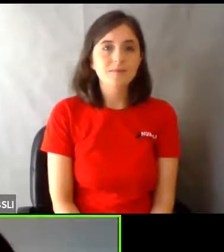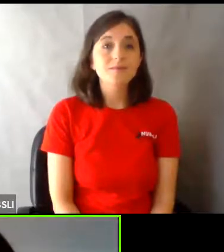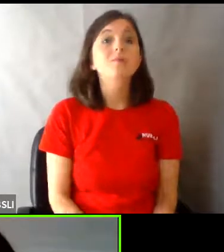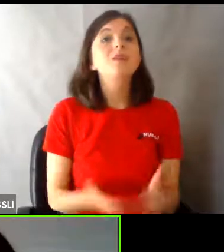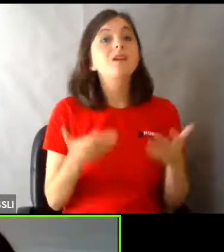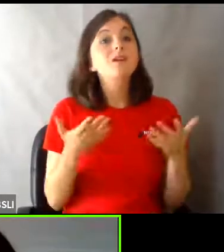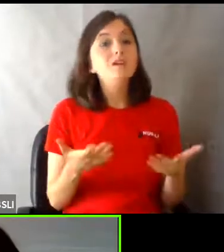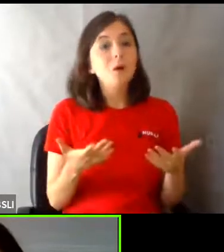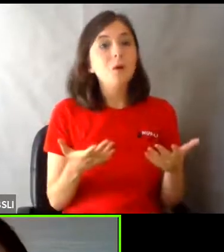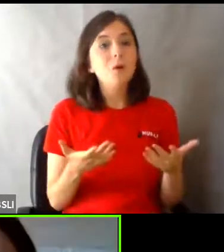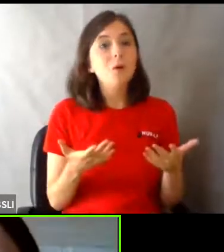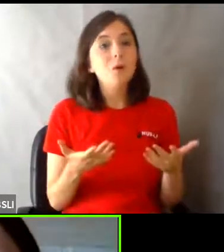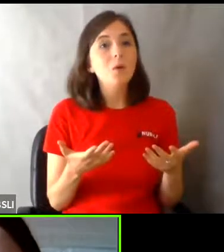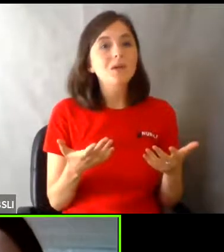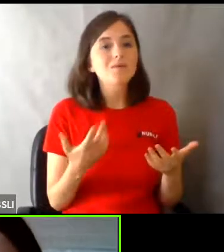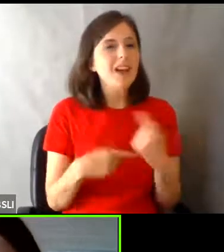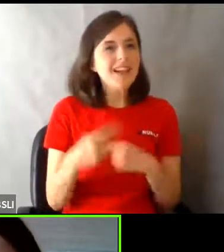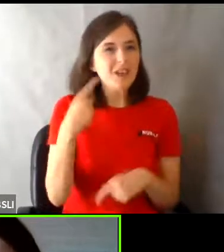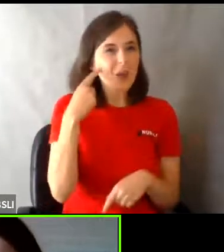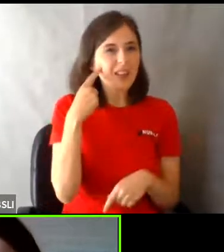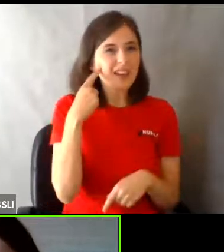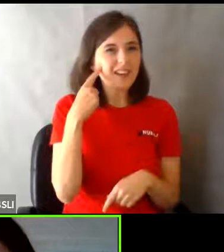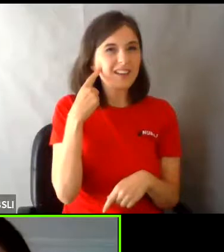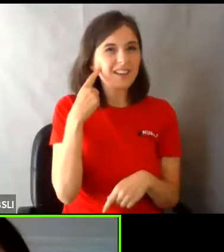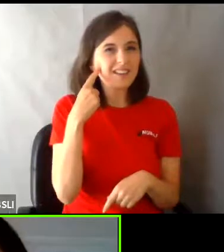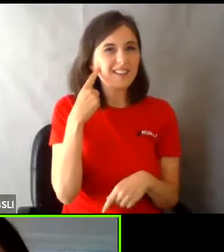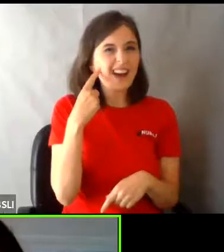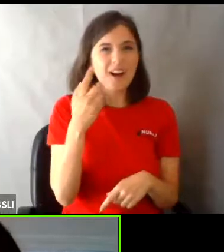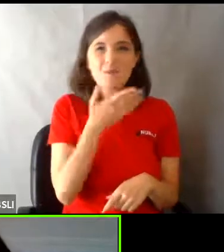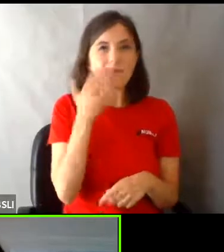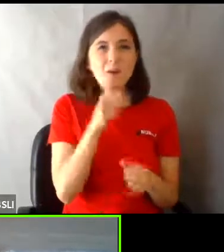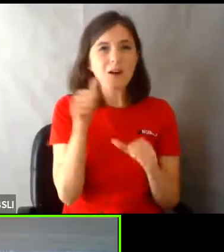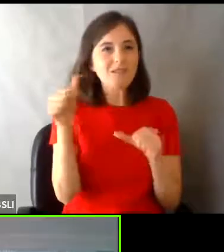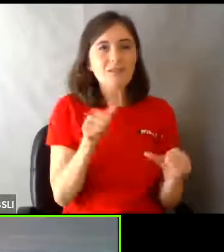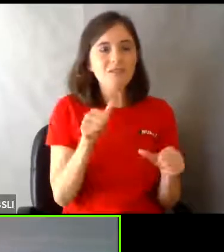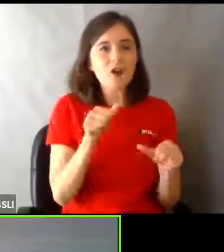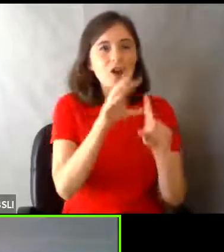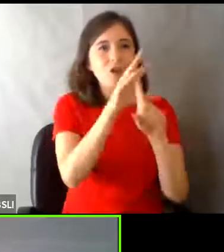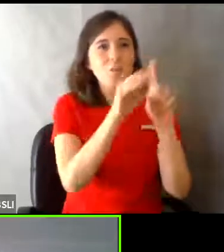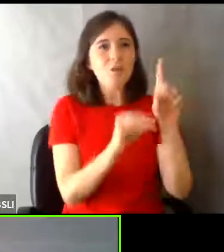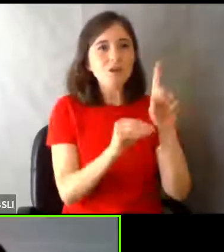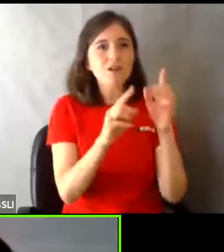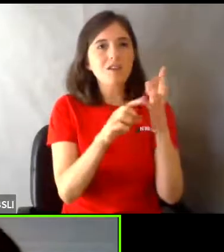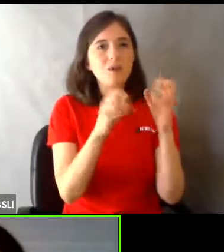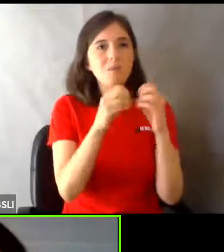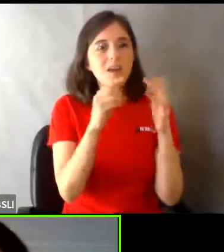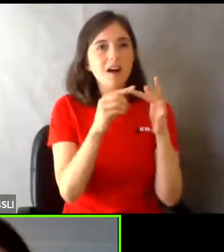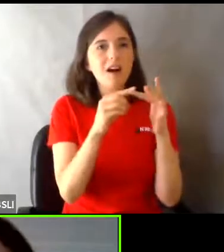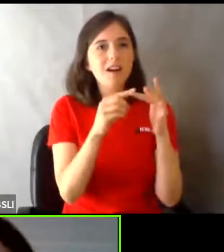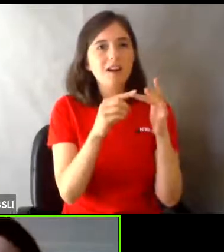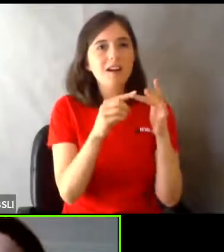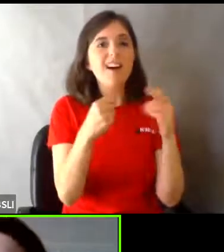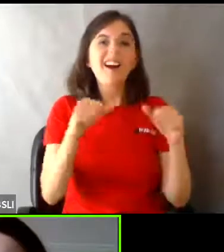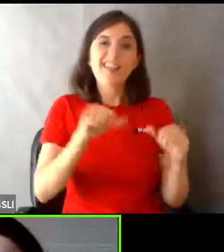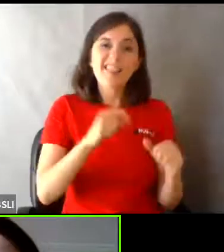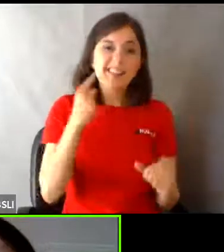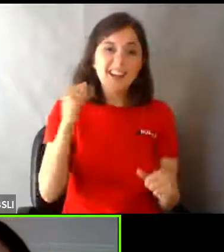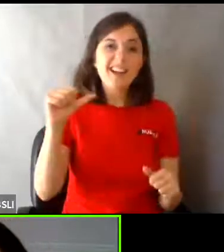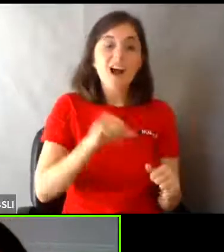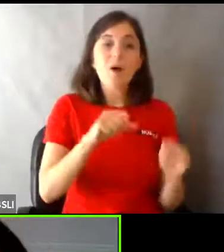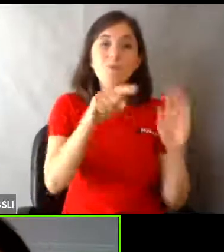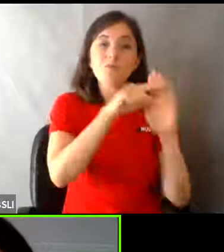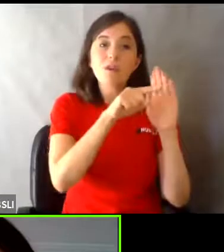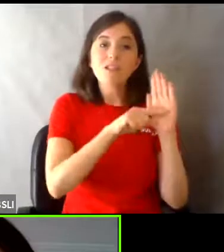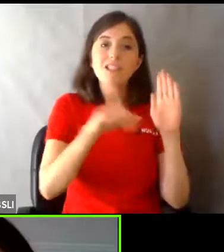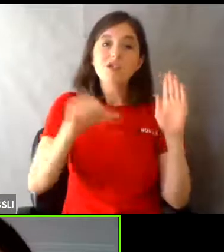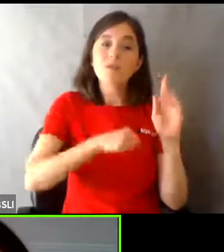So I don't think I would say I have a preferred model of UBI. I think our priority should be campaigning